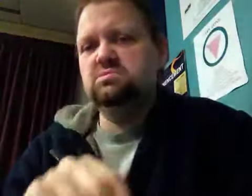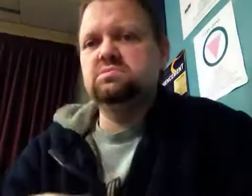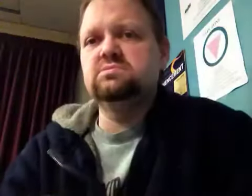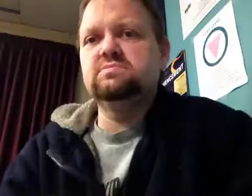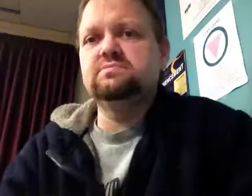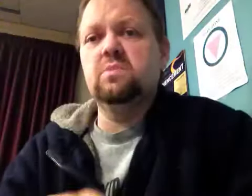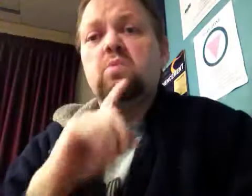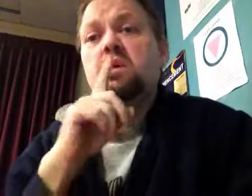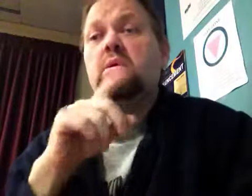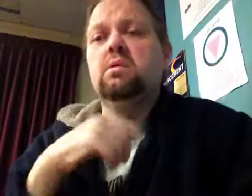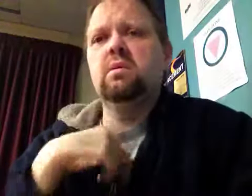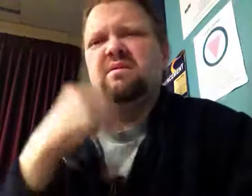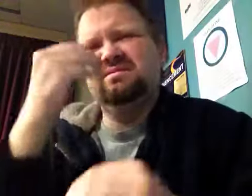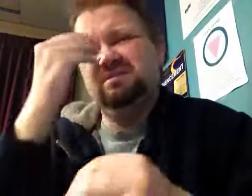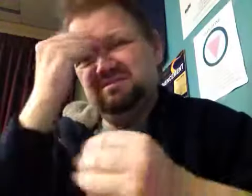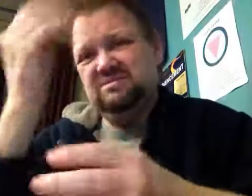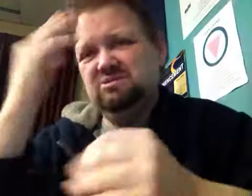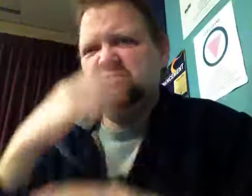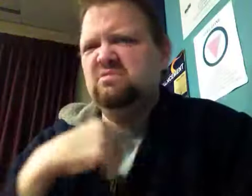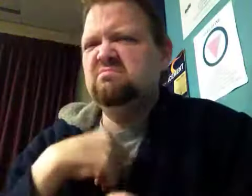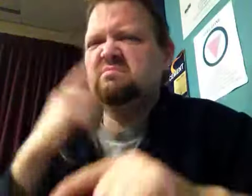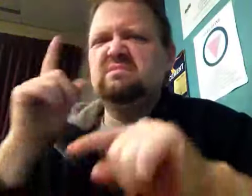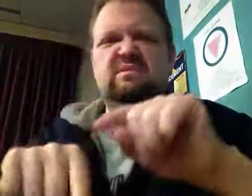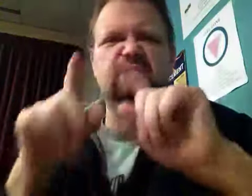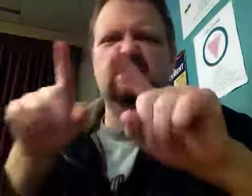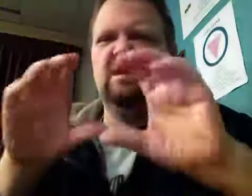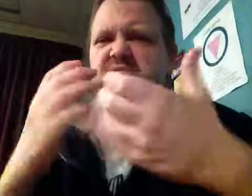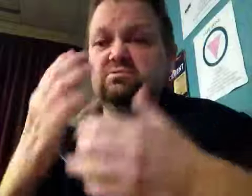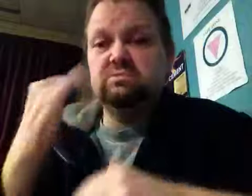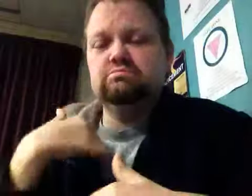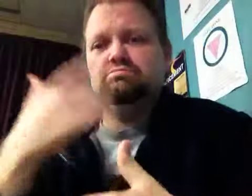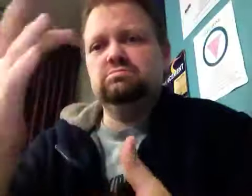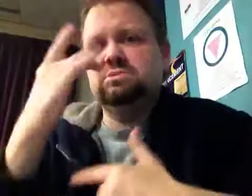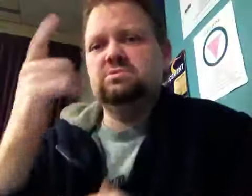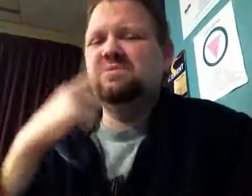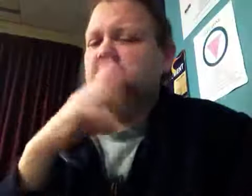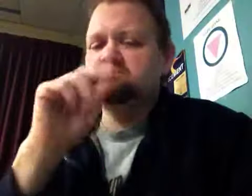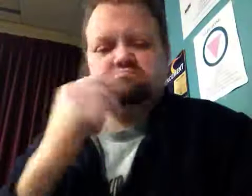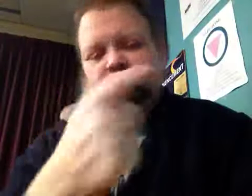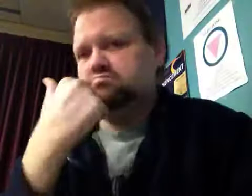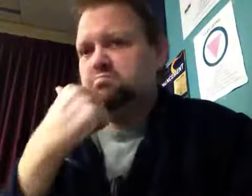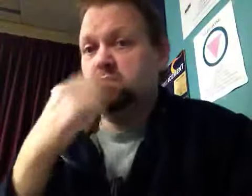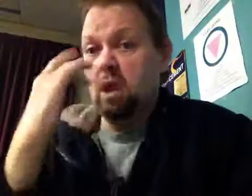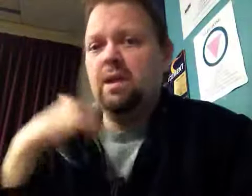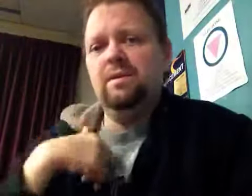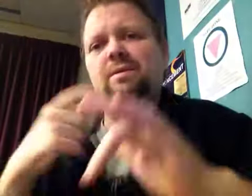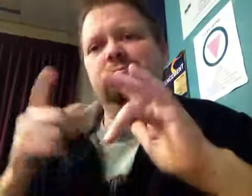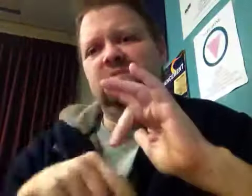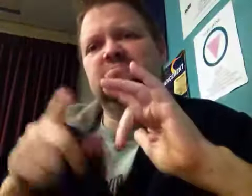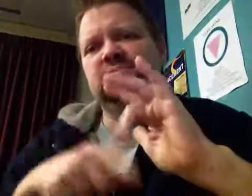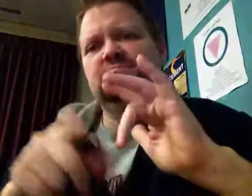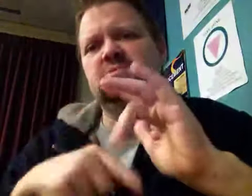had Wanda. Martin Lawrence had Shanae. Neither character was flattering to black women, but you laughed at